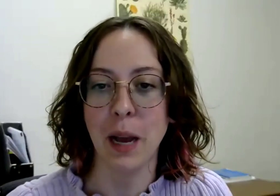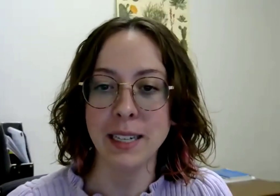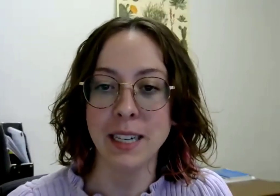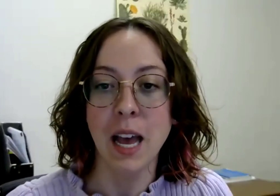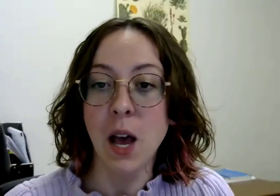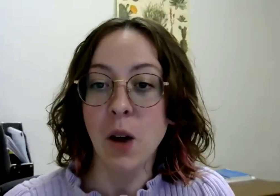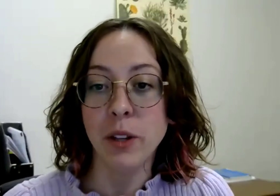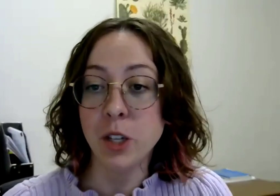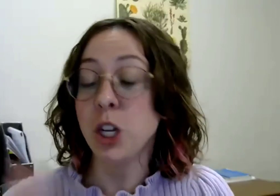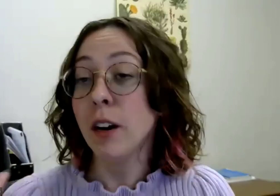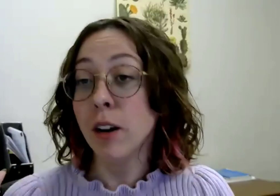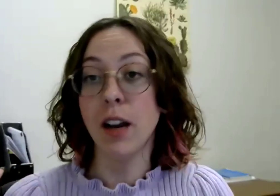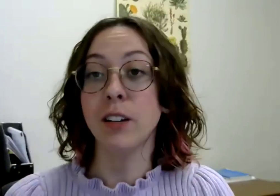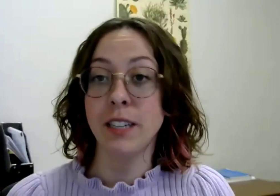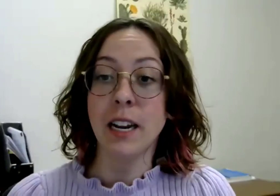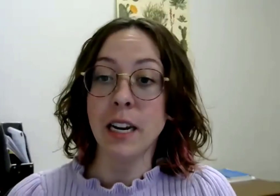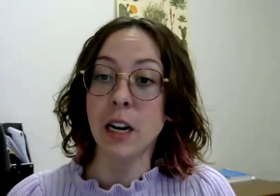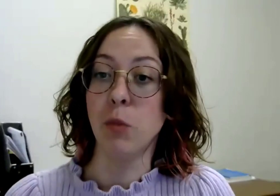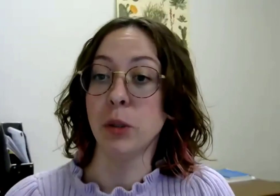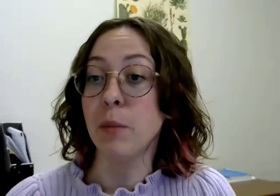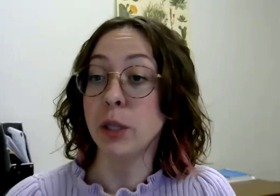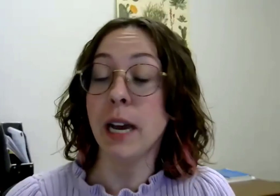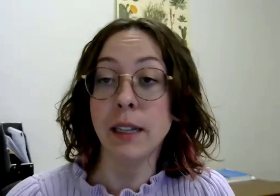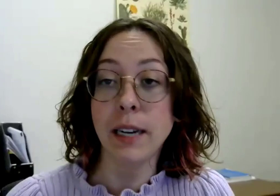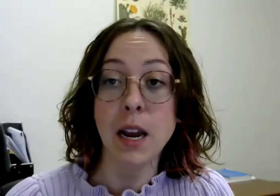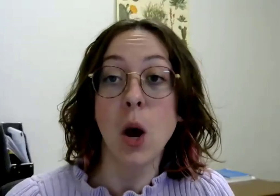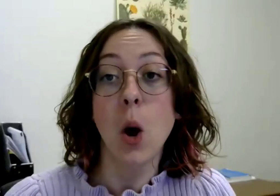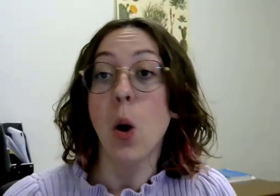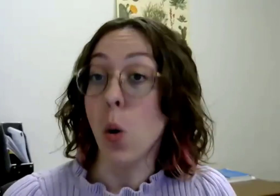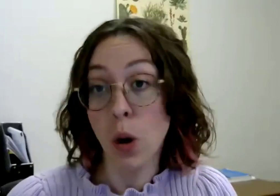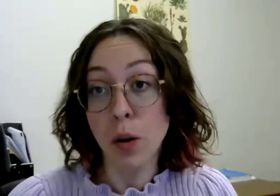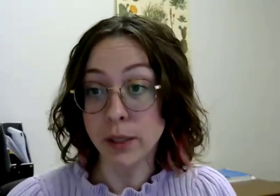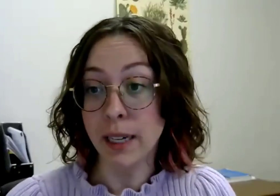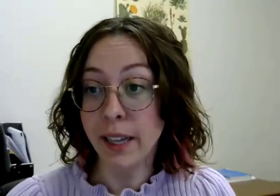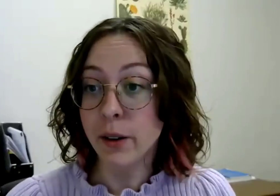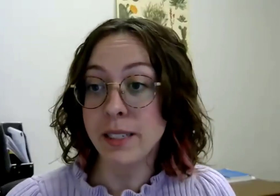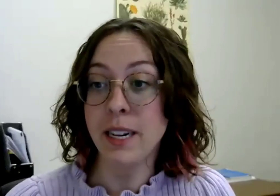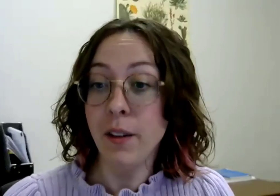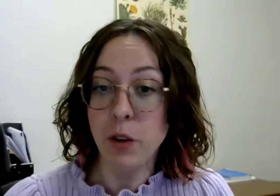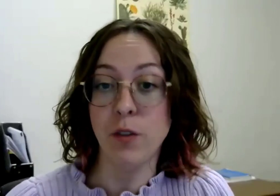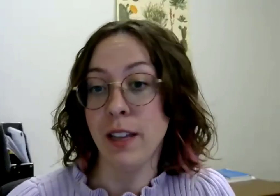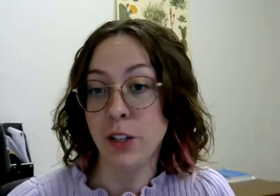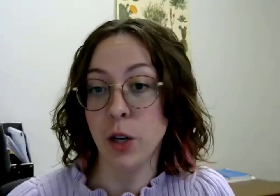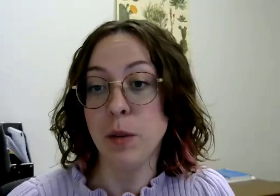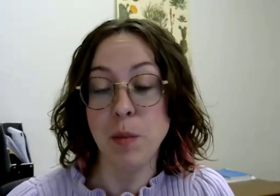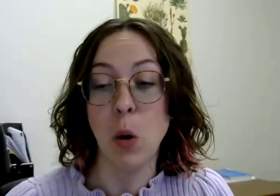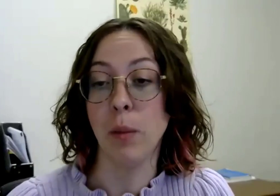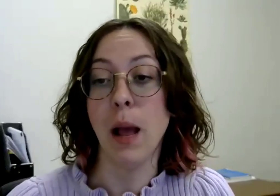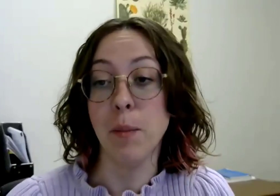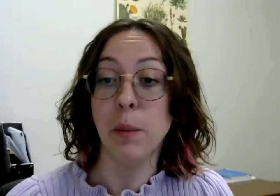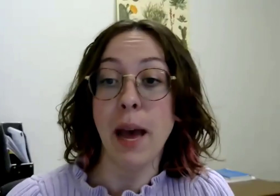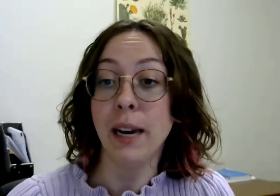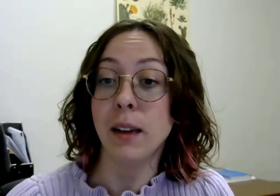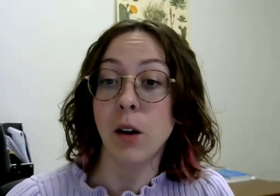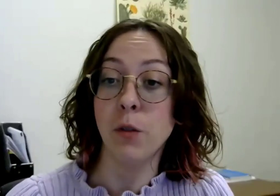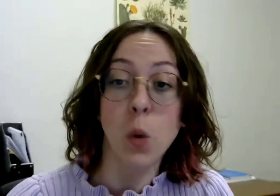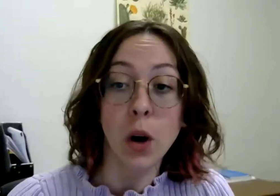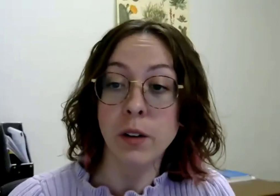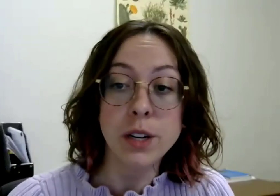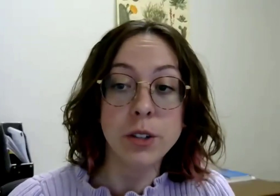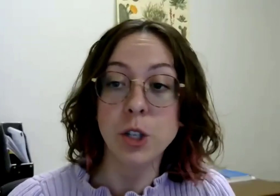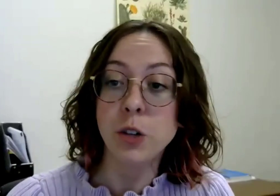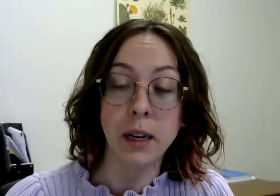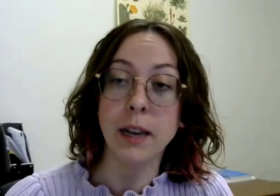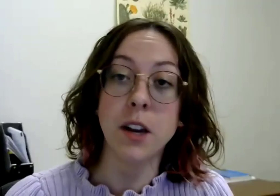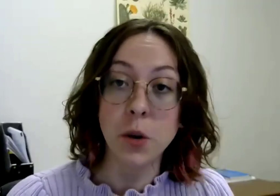time, but with the shared understanding of multimodality or multiliteracy, if you find that term to be more emblematic of the